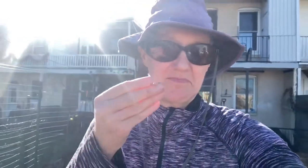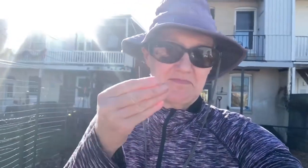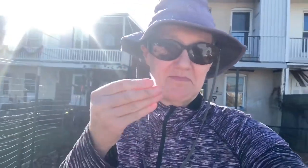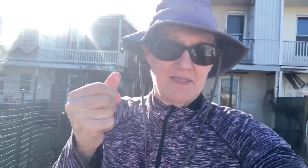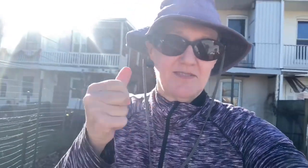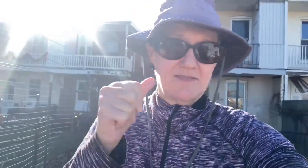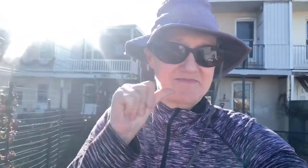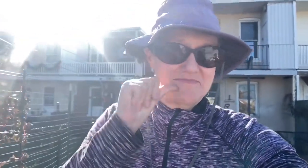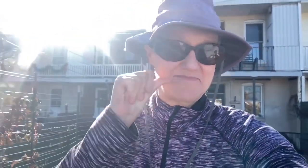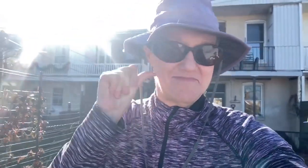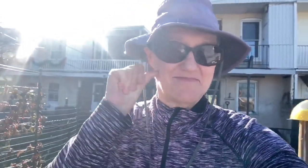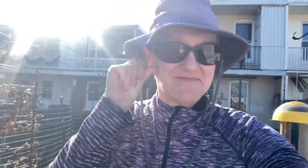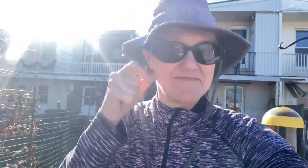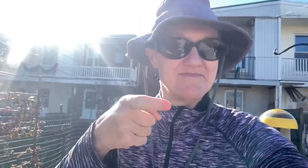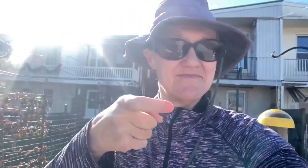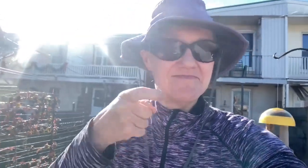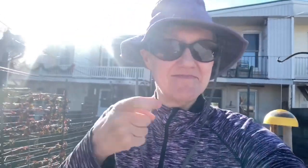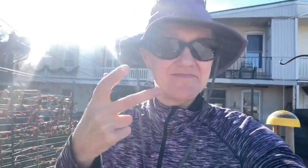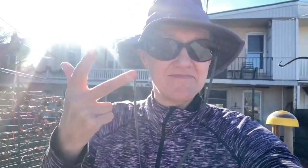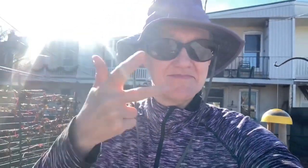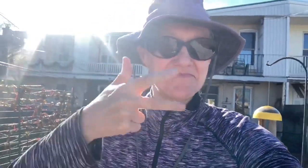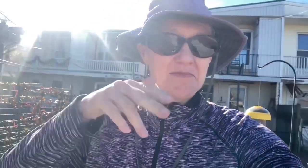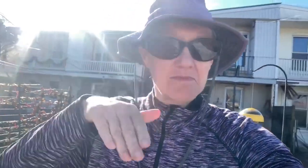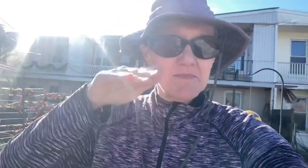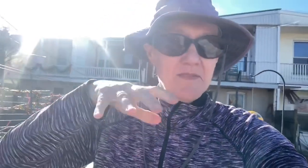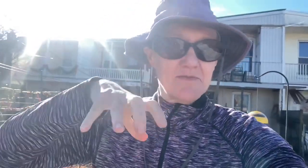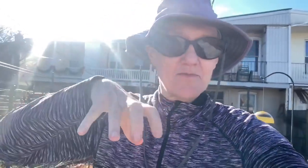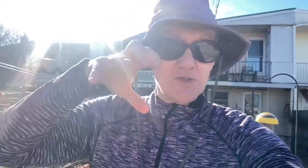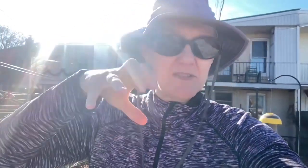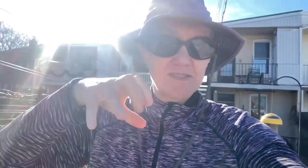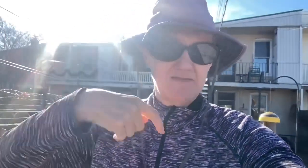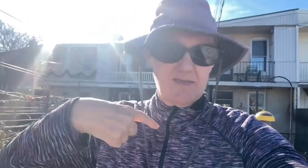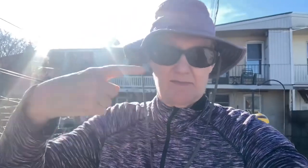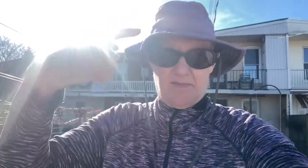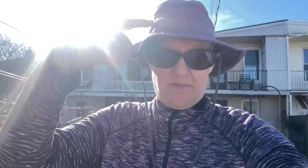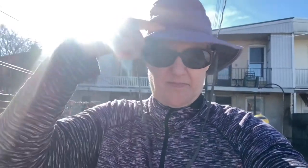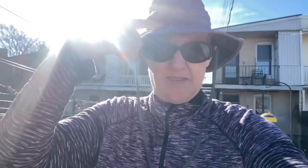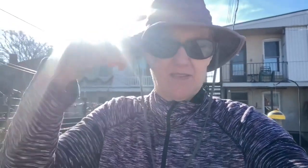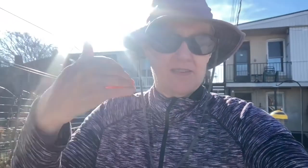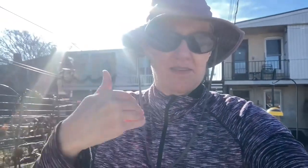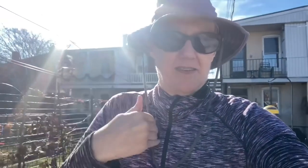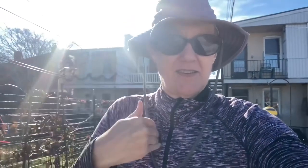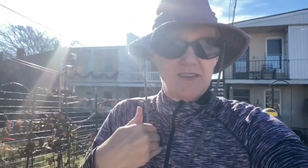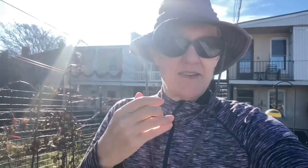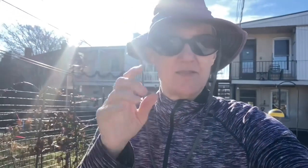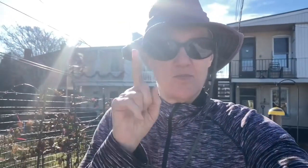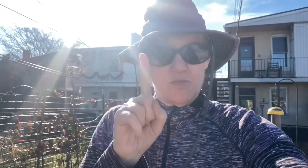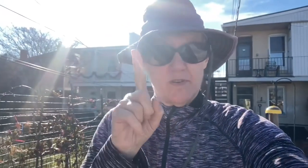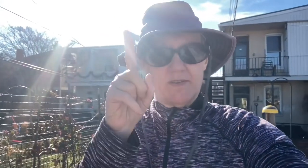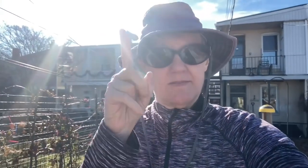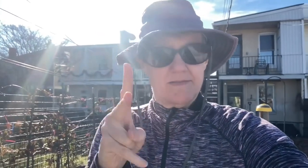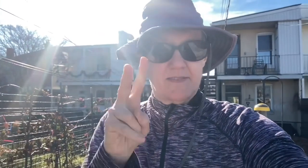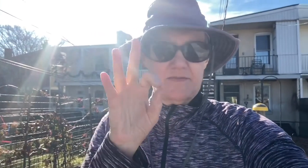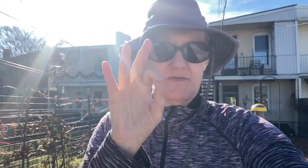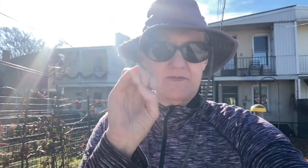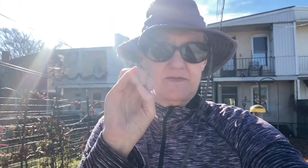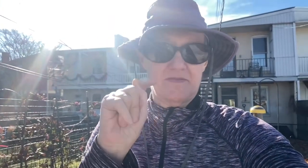Snow finally melted yesterday. It took 3 days above freezing for it to melt. I think we had about